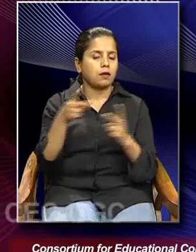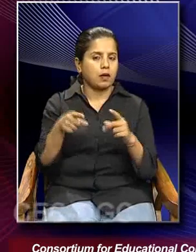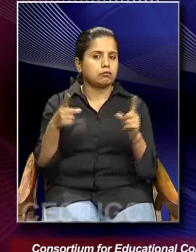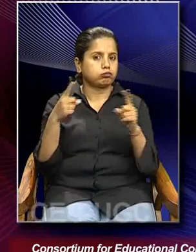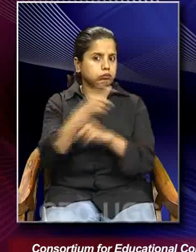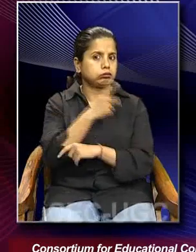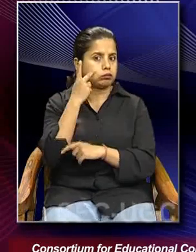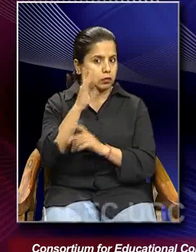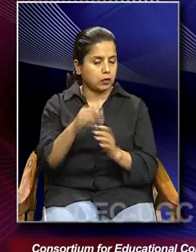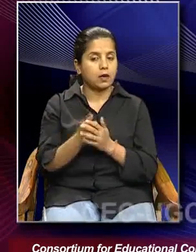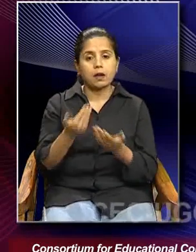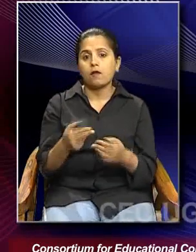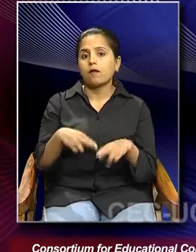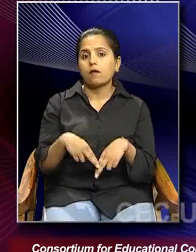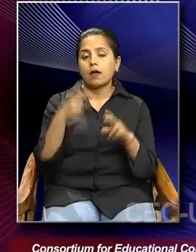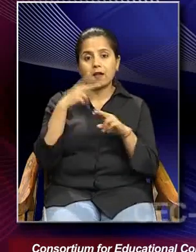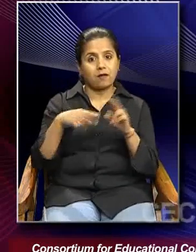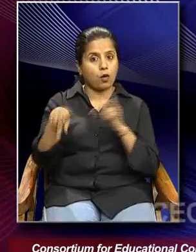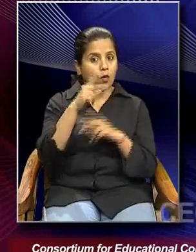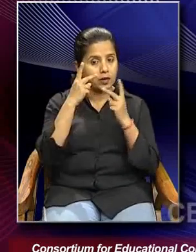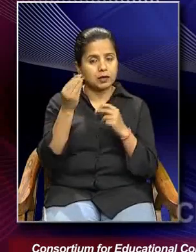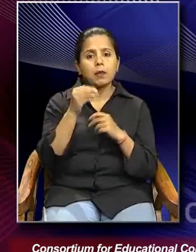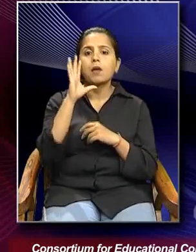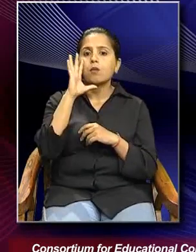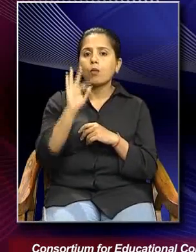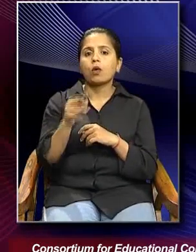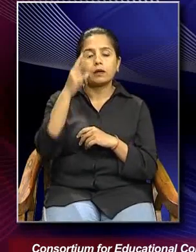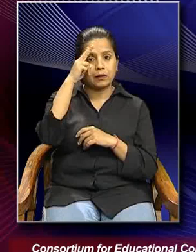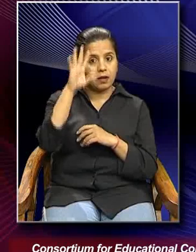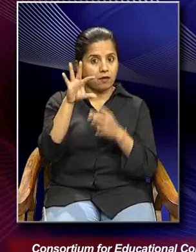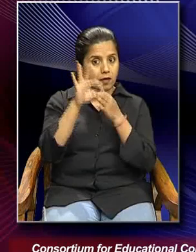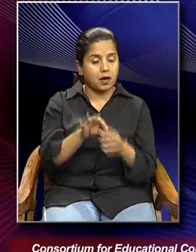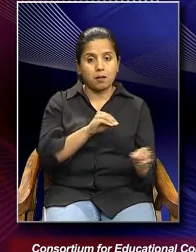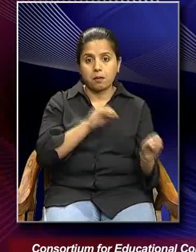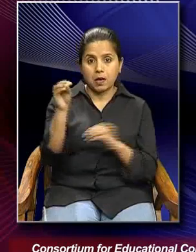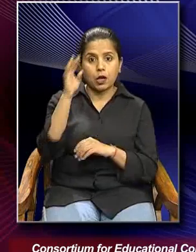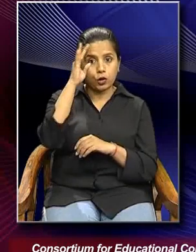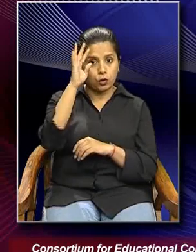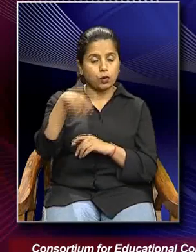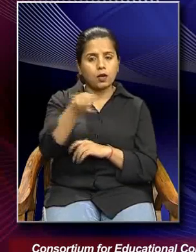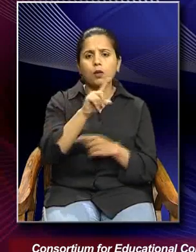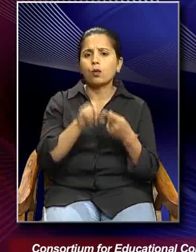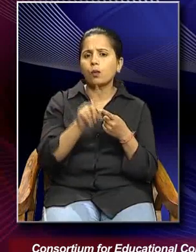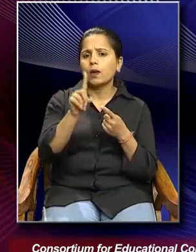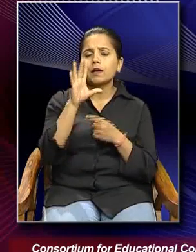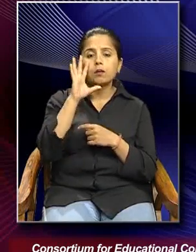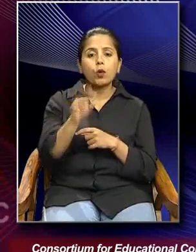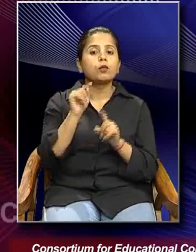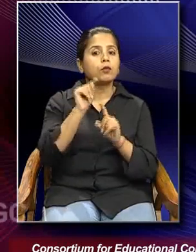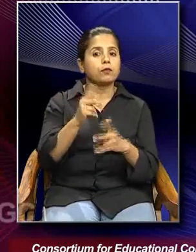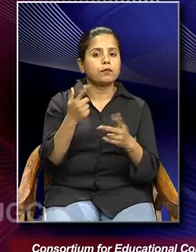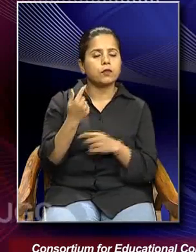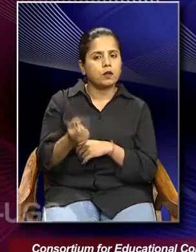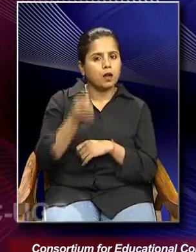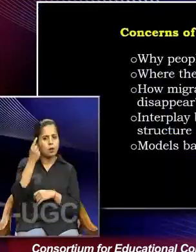complexity. So finally, if you look at some of the important concerns related to migration theories, I think one of the important point is to